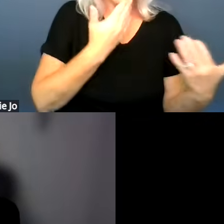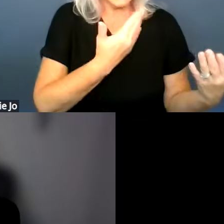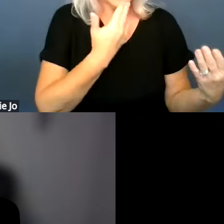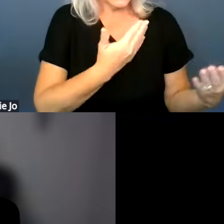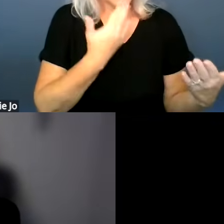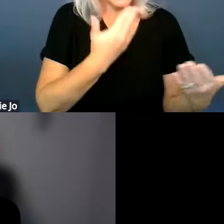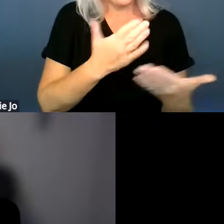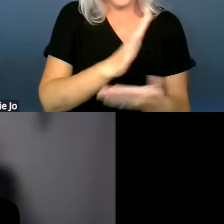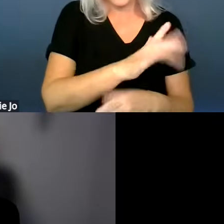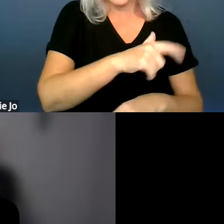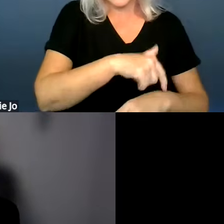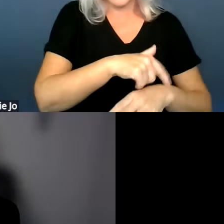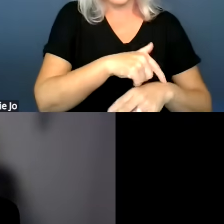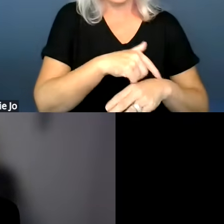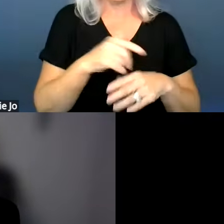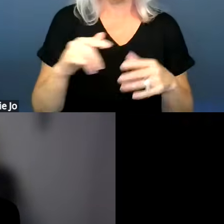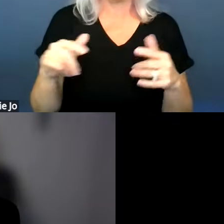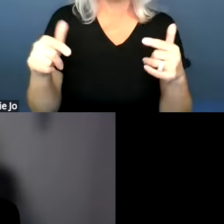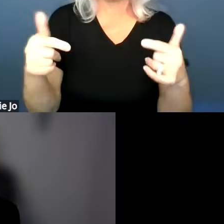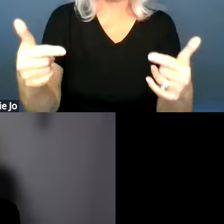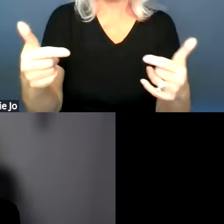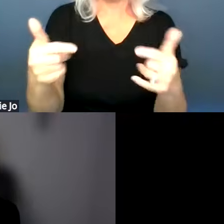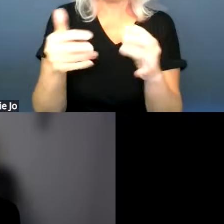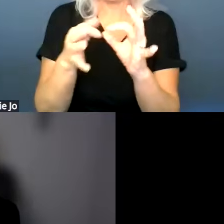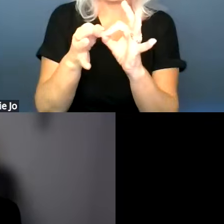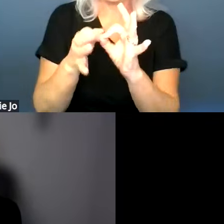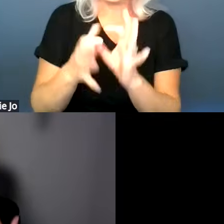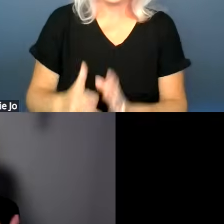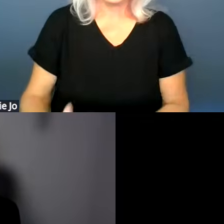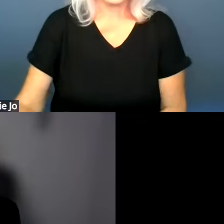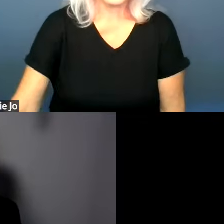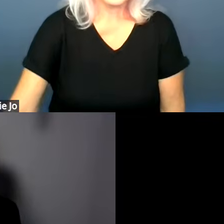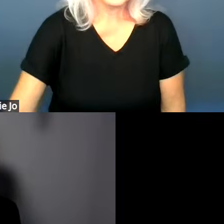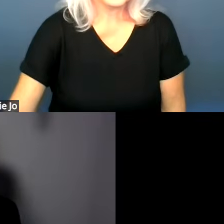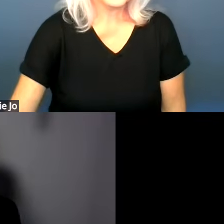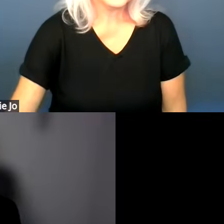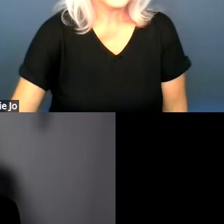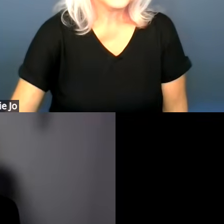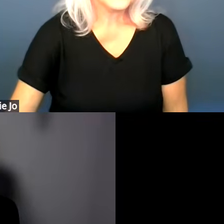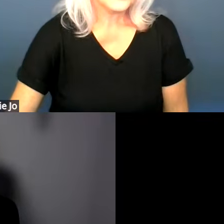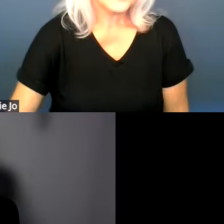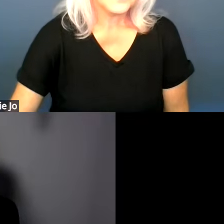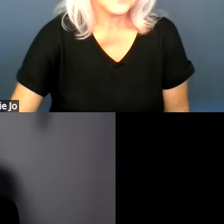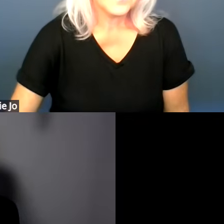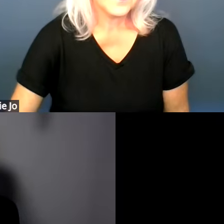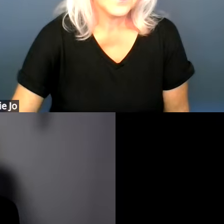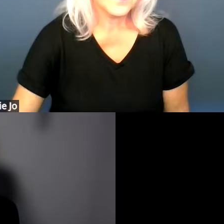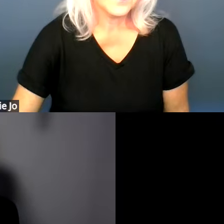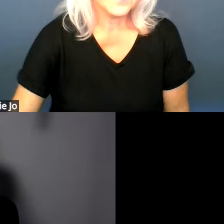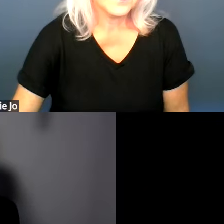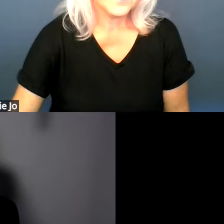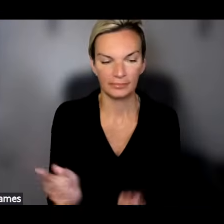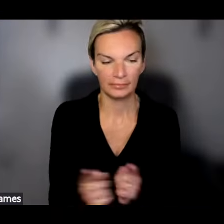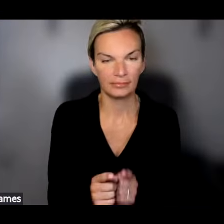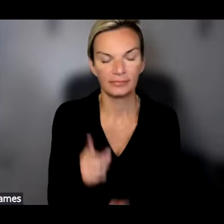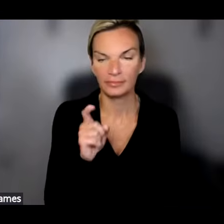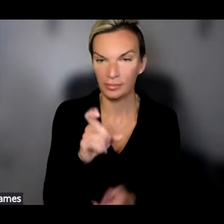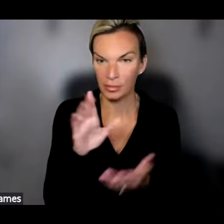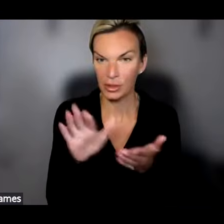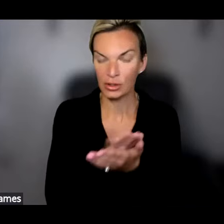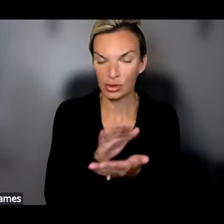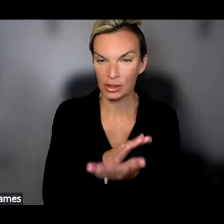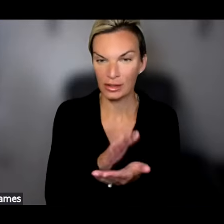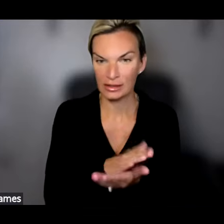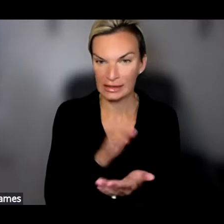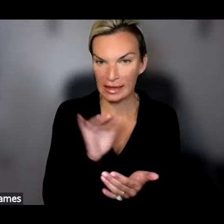time Thank this you. morning. Before I call Mr. Chapman up, Director Brader, if the sheets that were in question